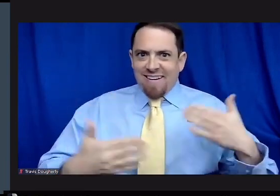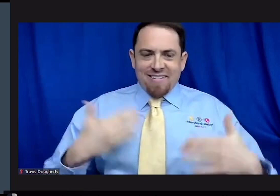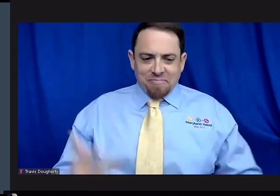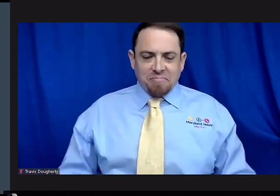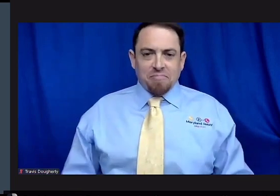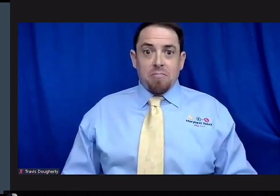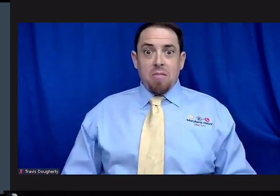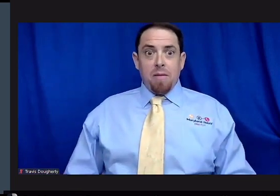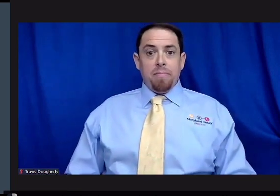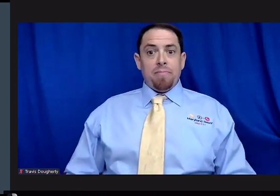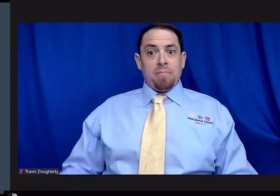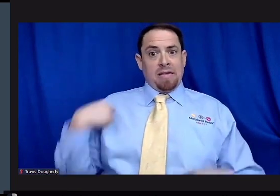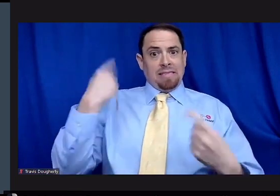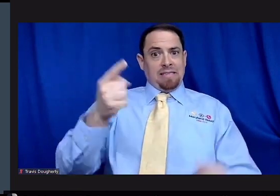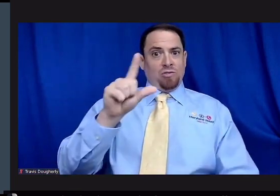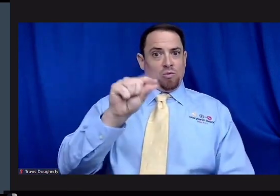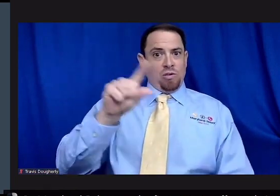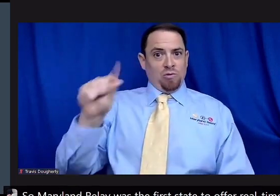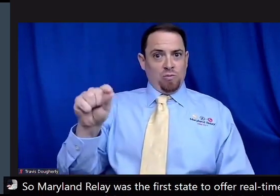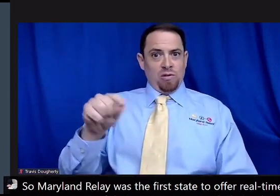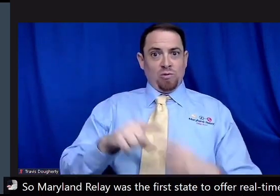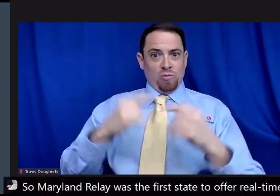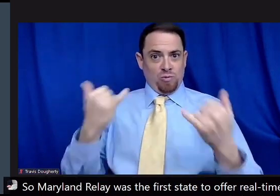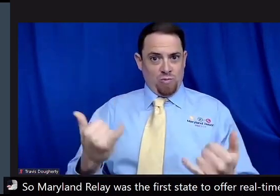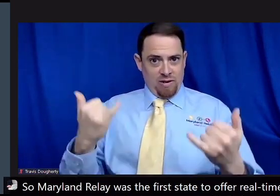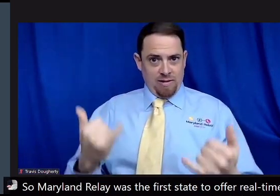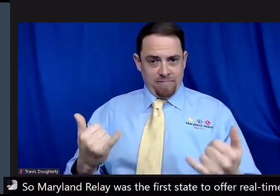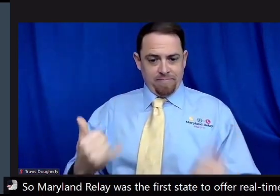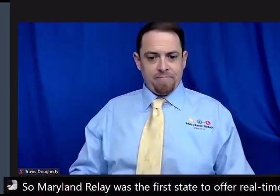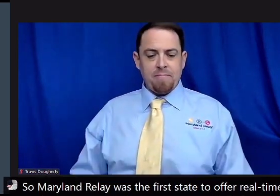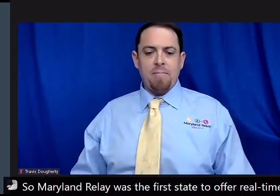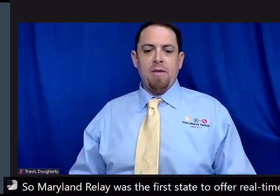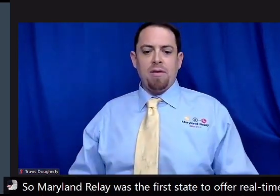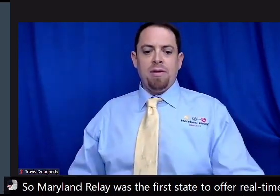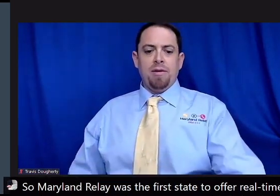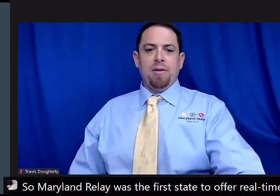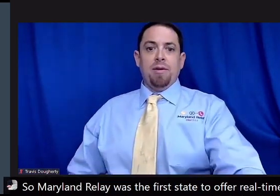relay provider. We were very excited about that.